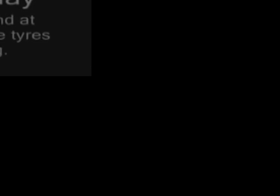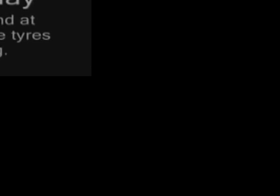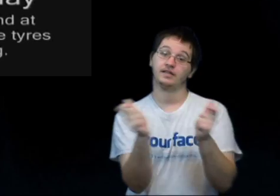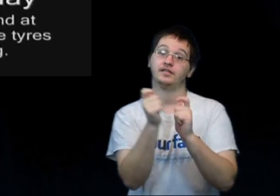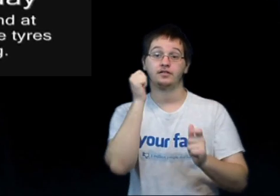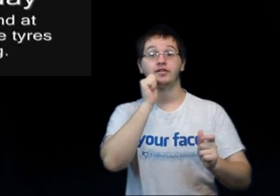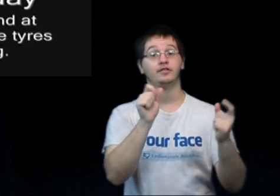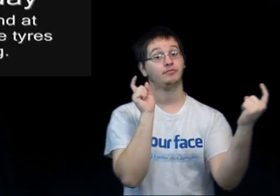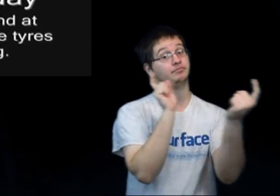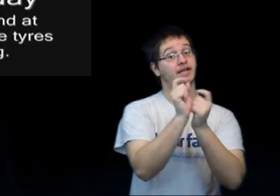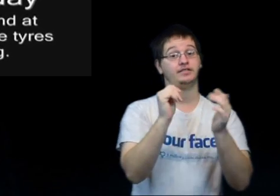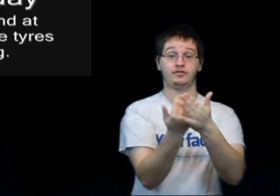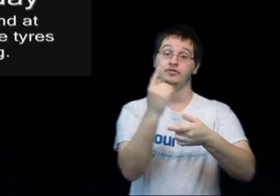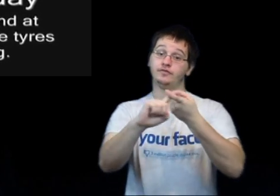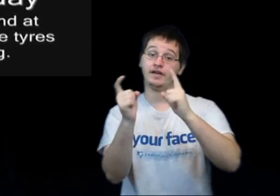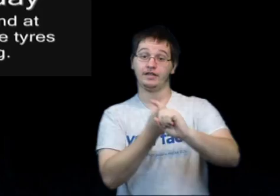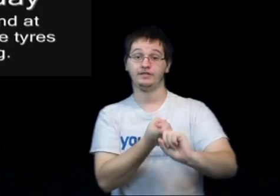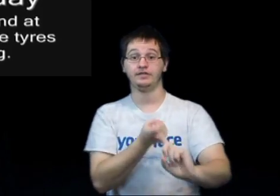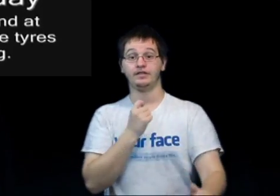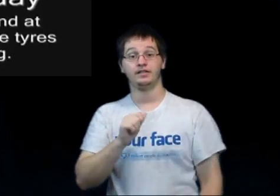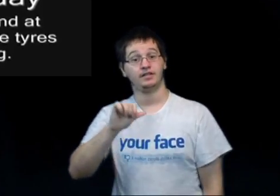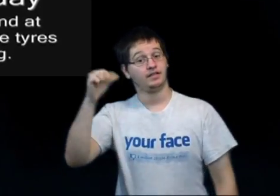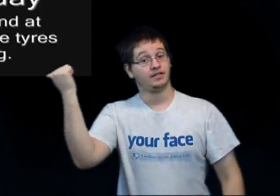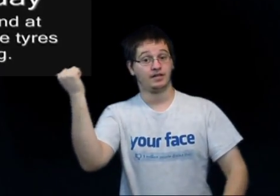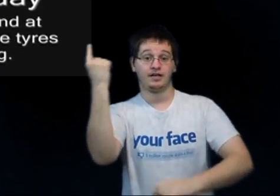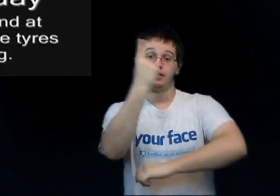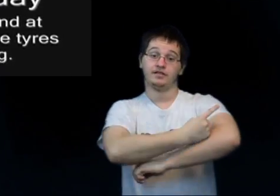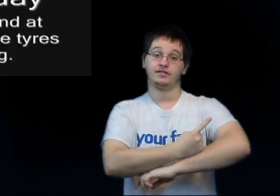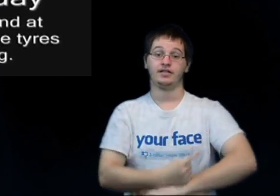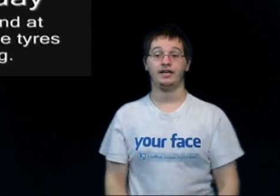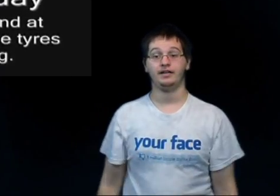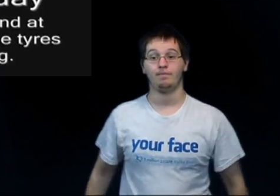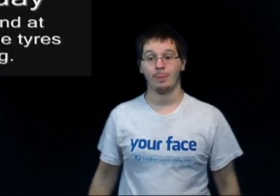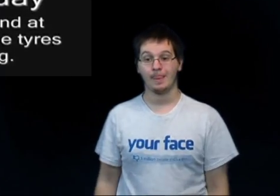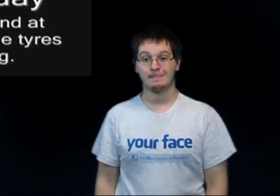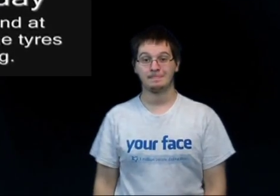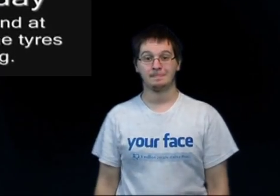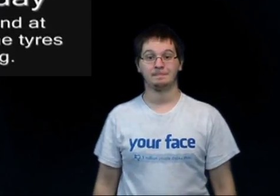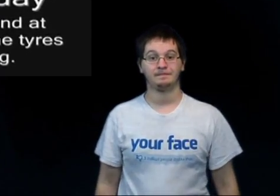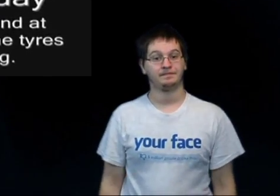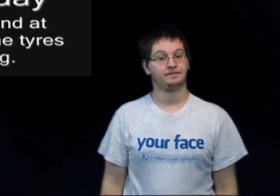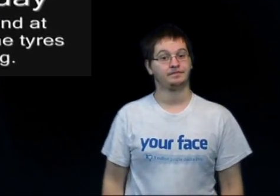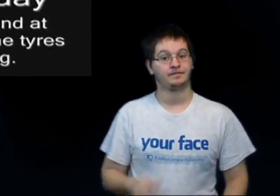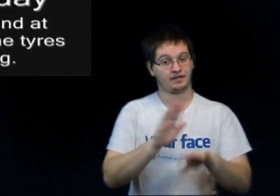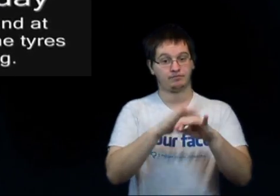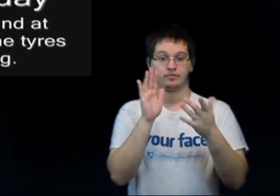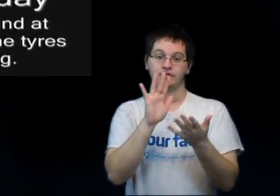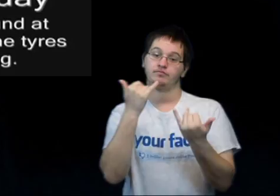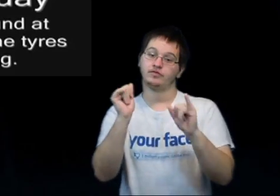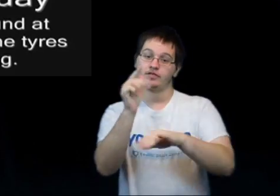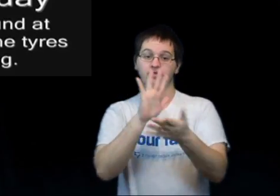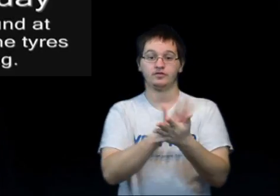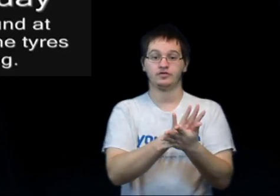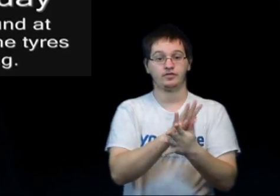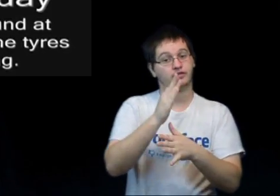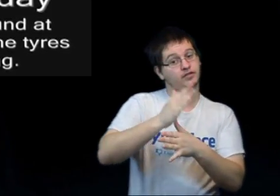My little girl met a new friend just the other day On the